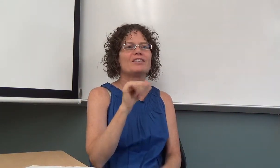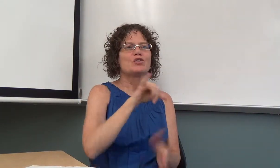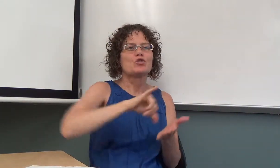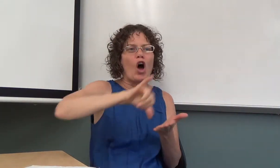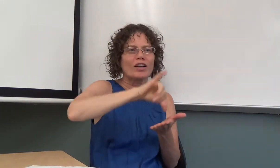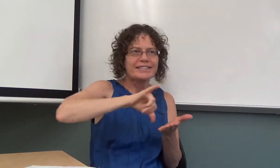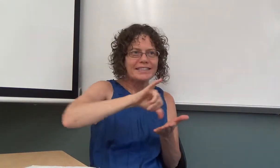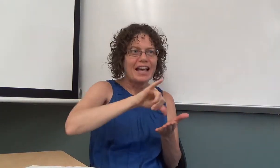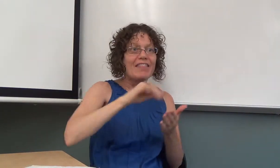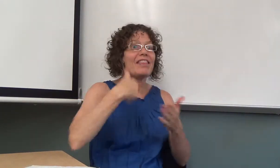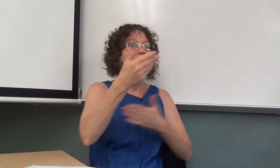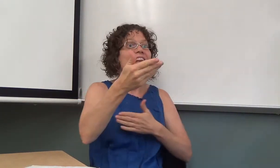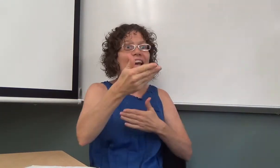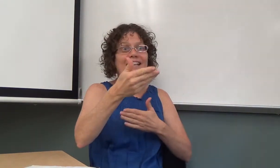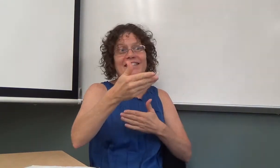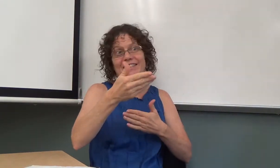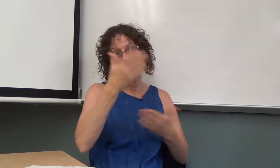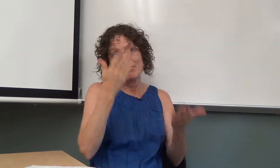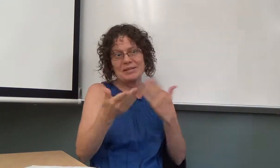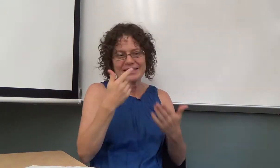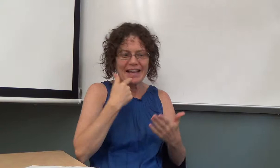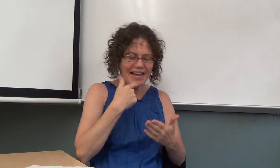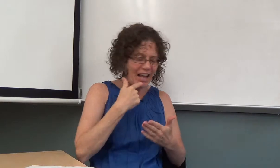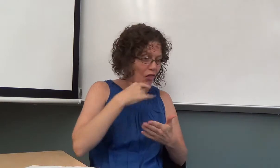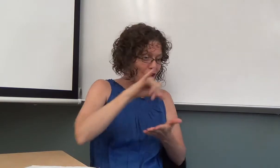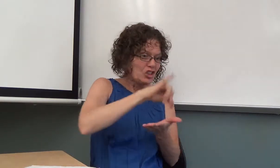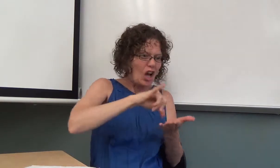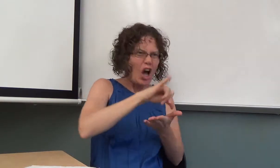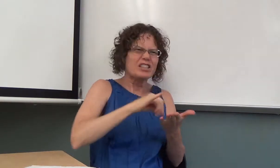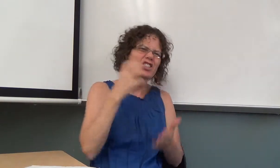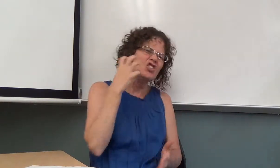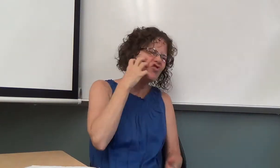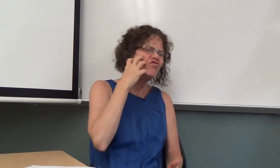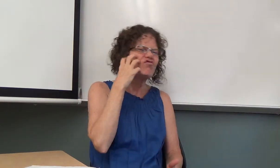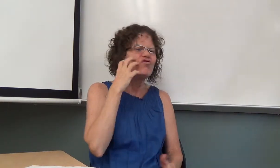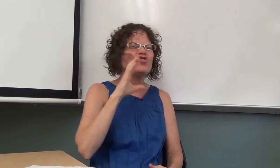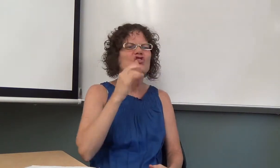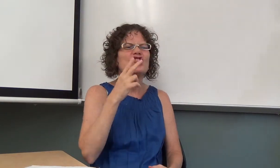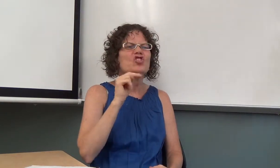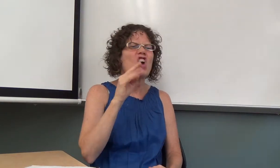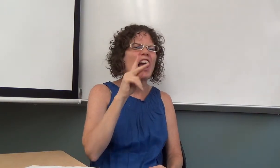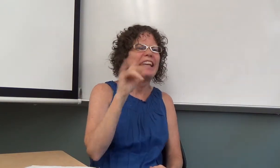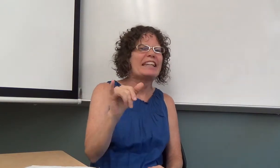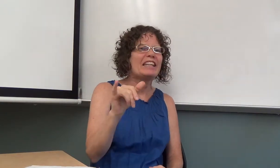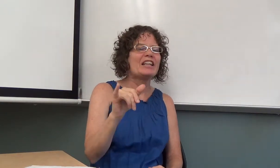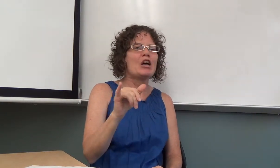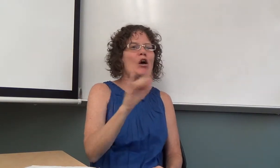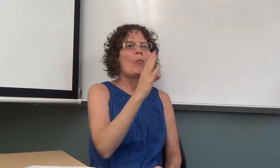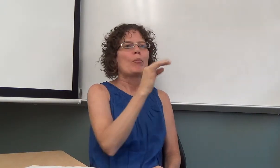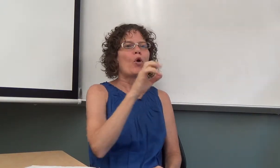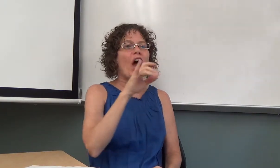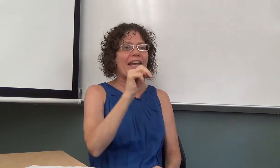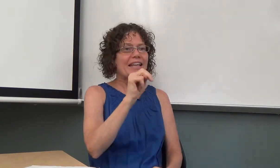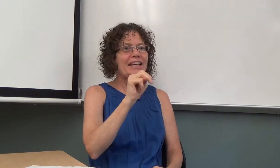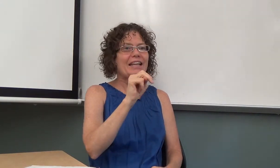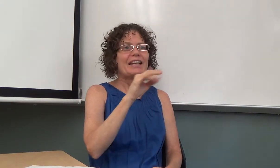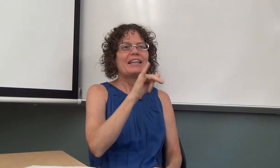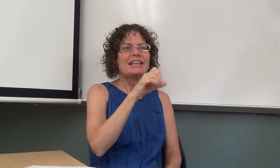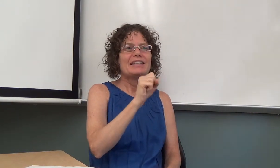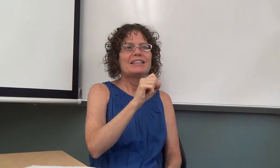sauce. The sauce is chunky, right? Okay? Brian is an excellent cook. These are